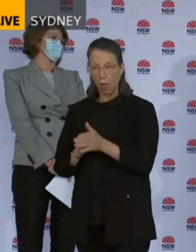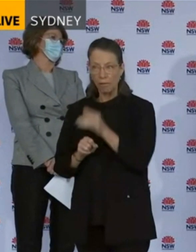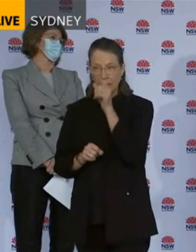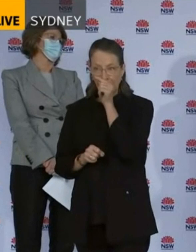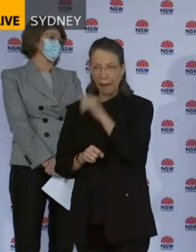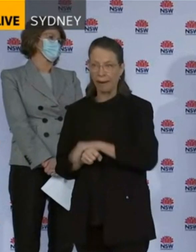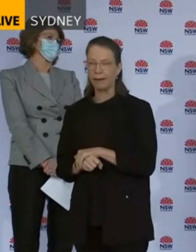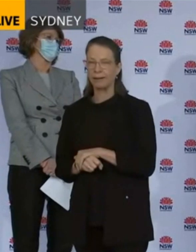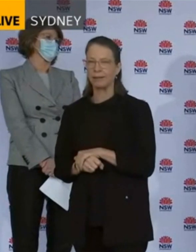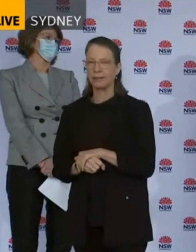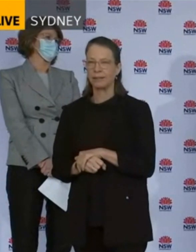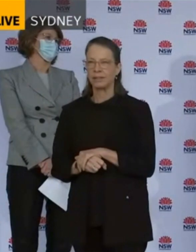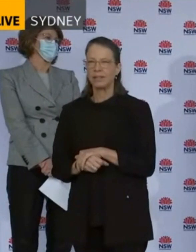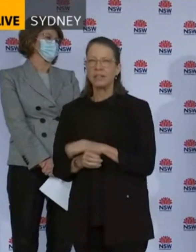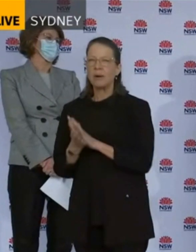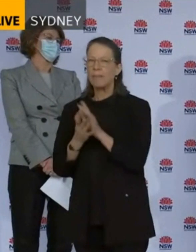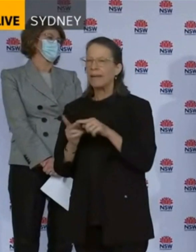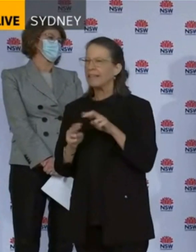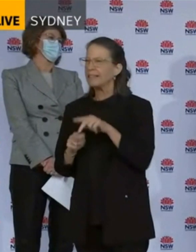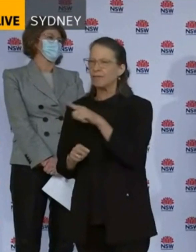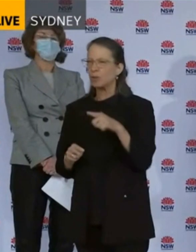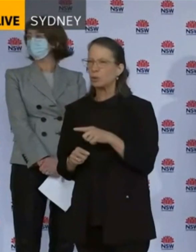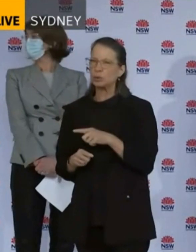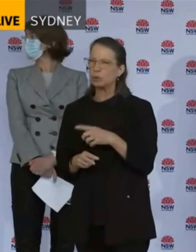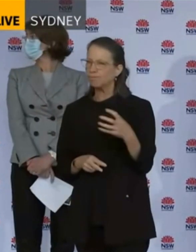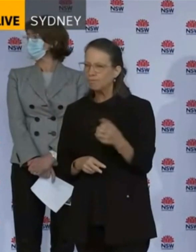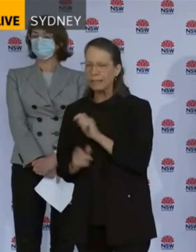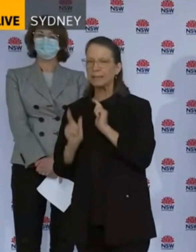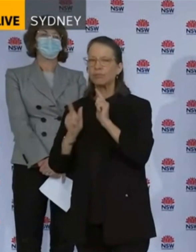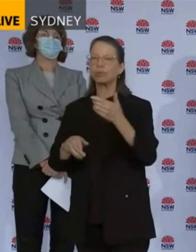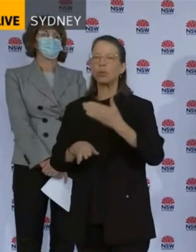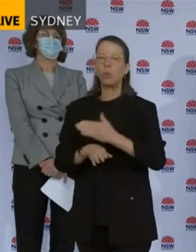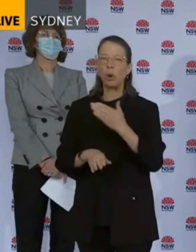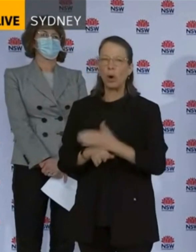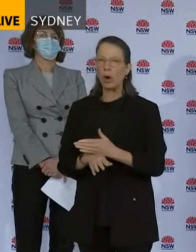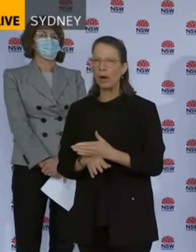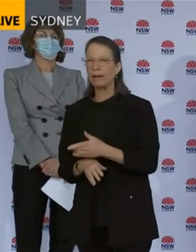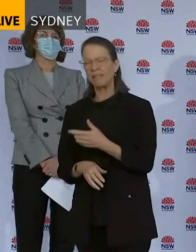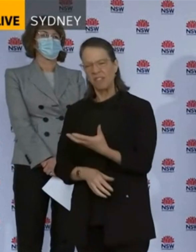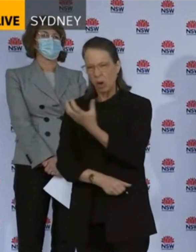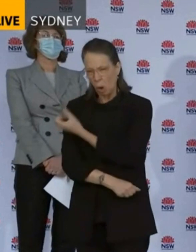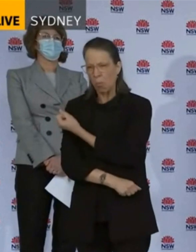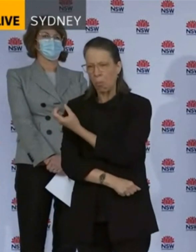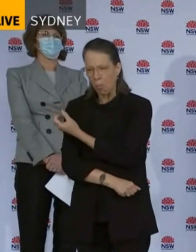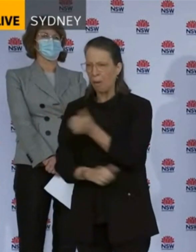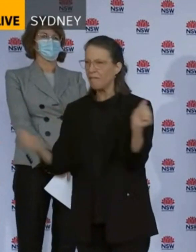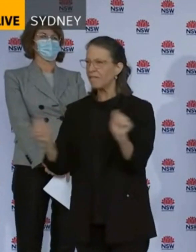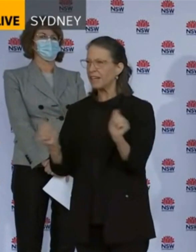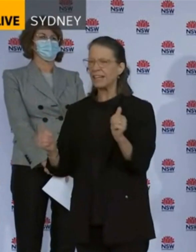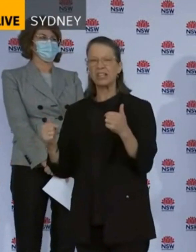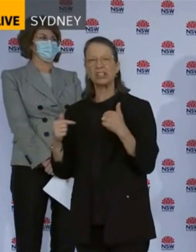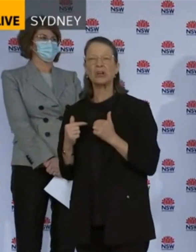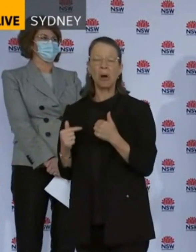saying, if you're an essential worker and you've got symptoms and go, oh, I couldn't possibly have COVID because I'm